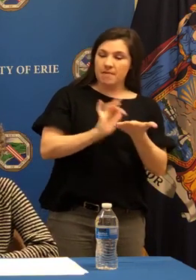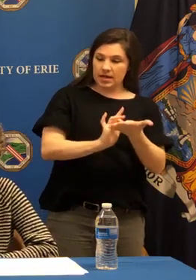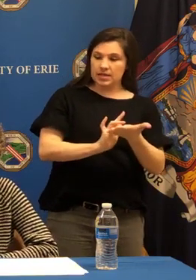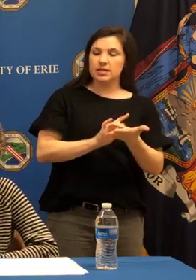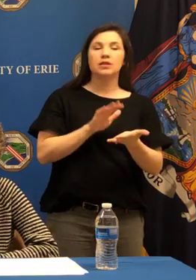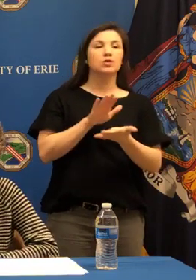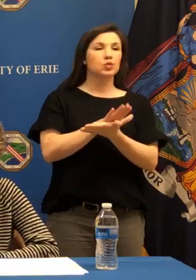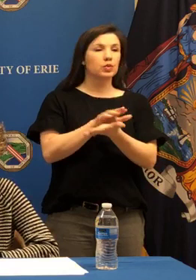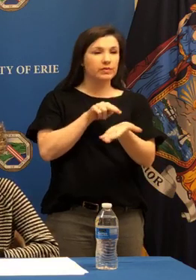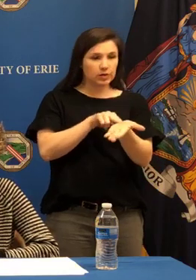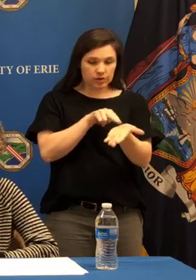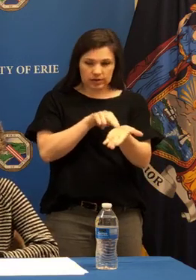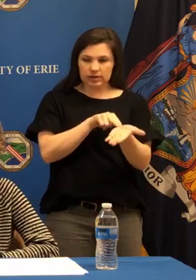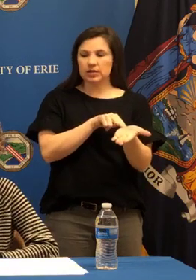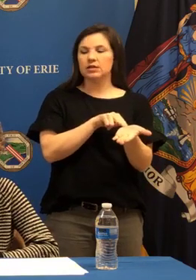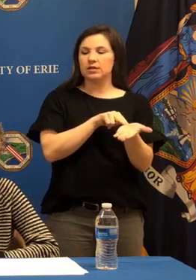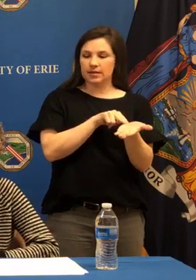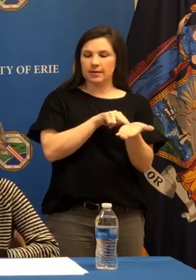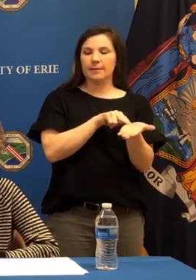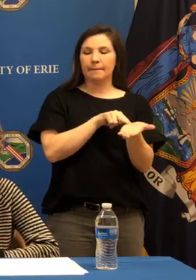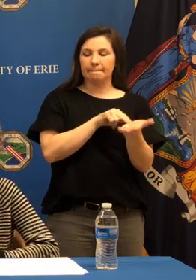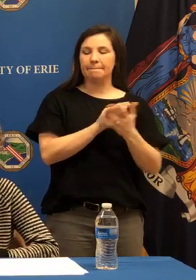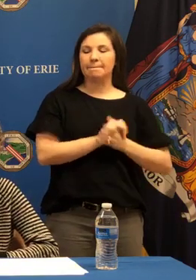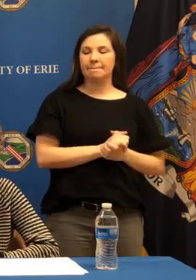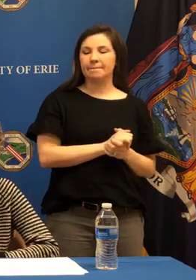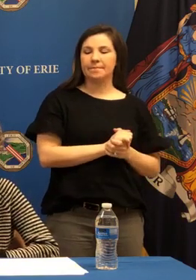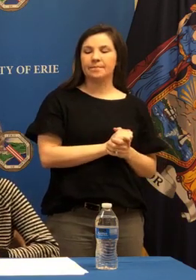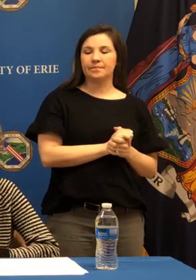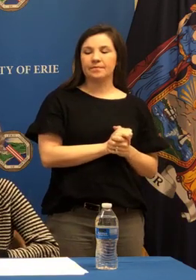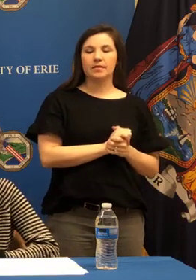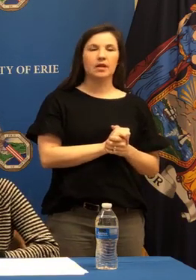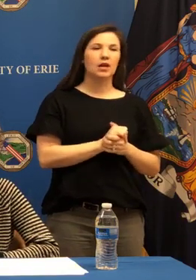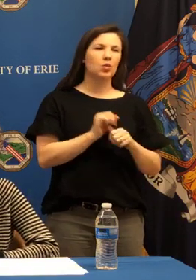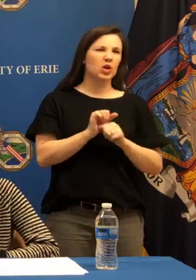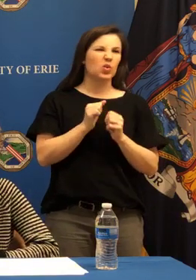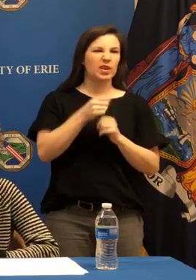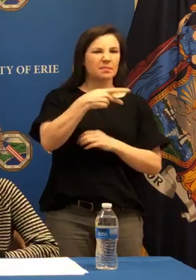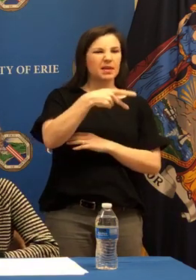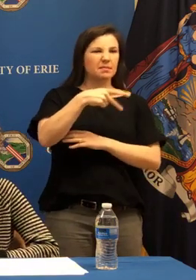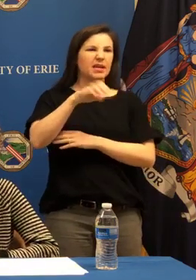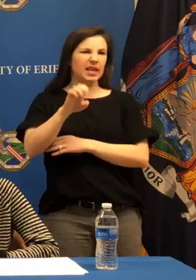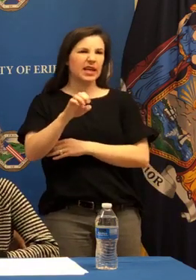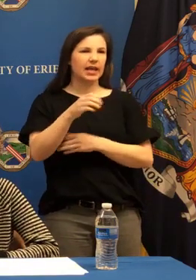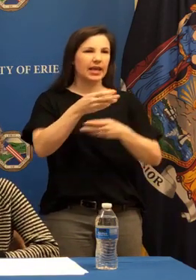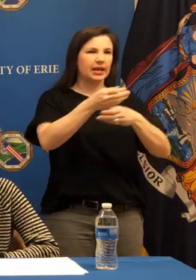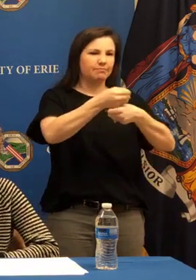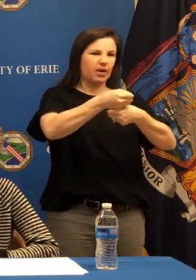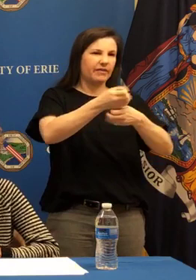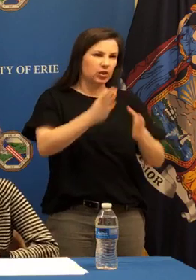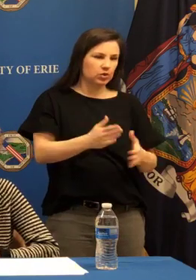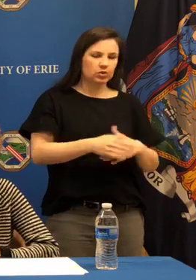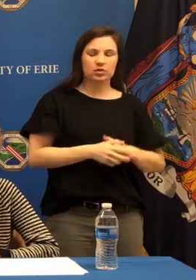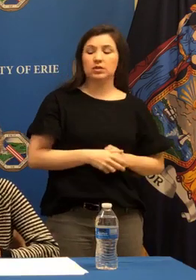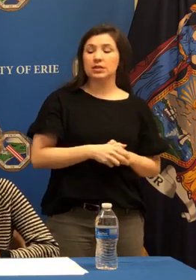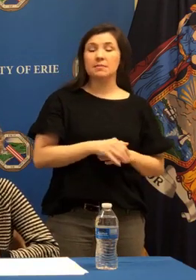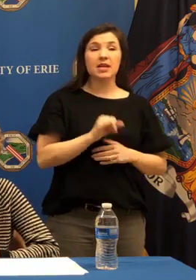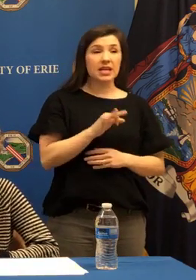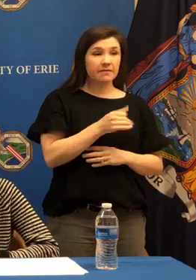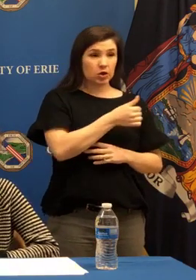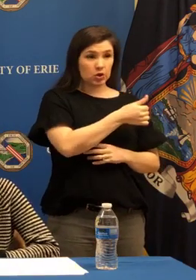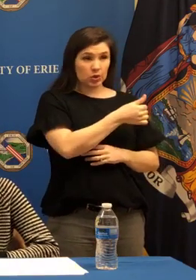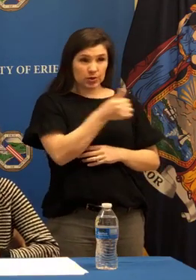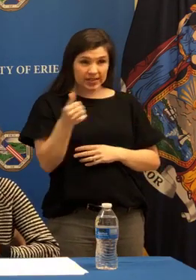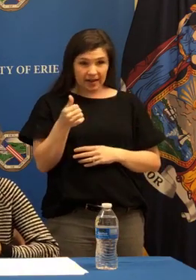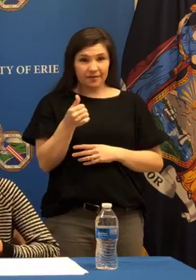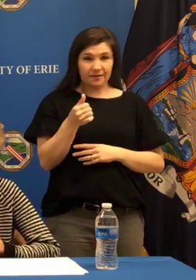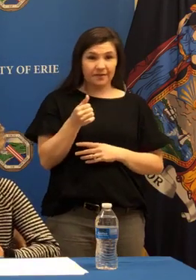of Nursing, and we're also working with PPE manufacturers. However, if you are any of these